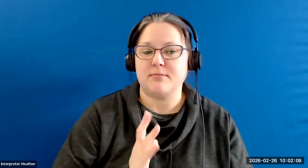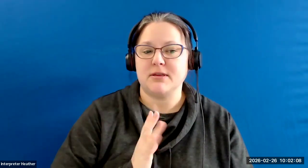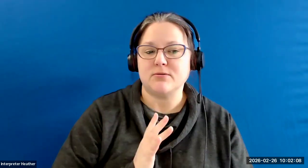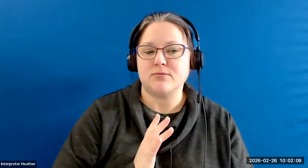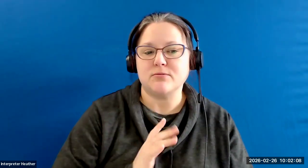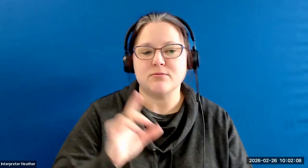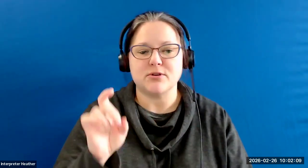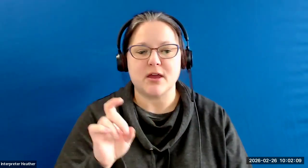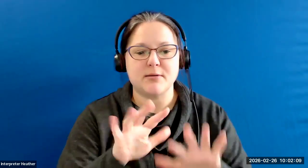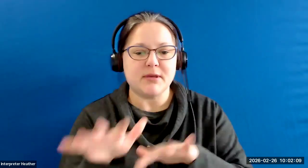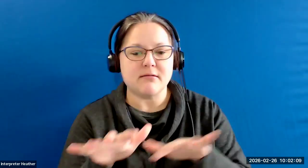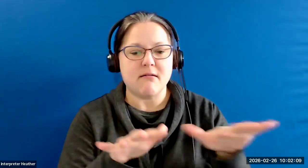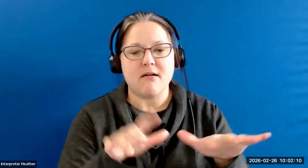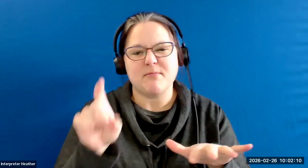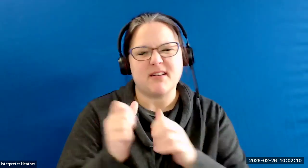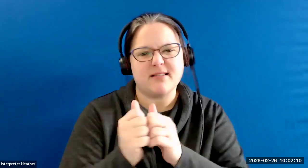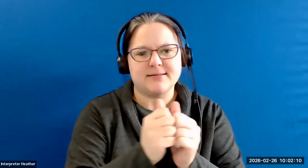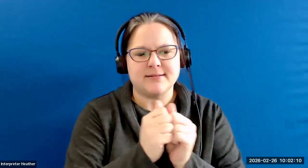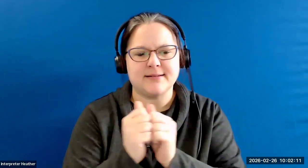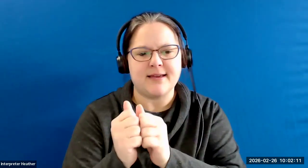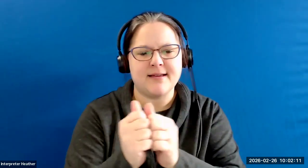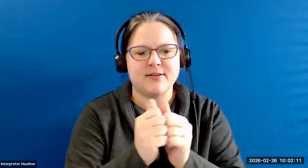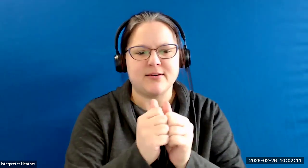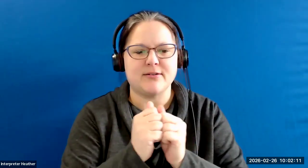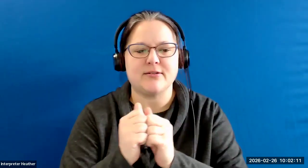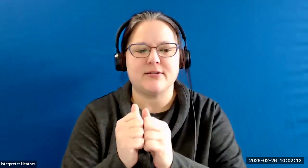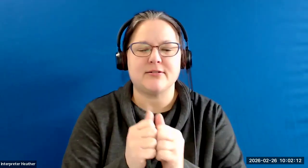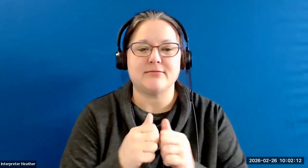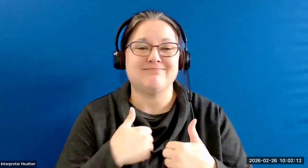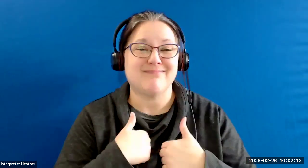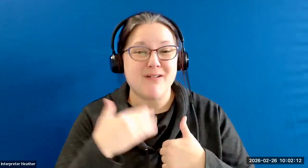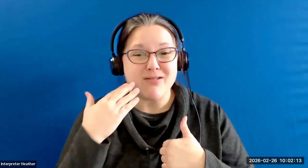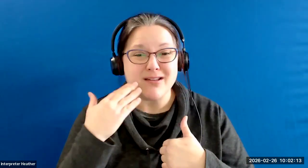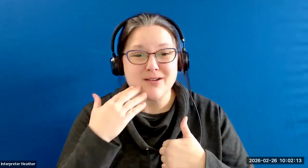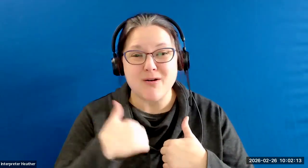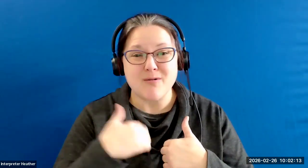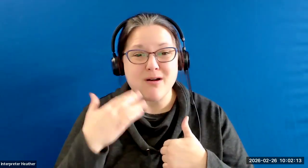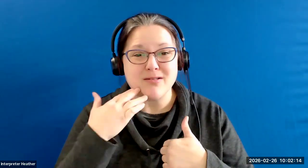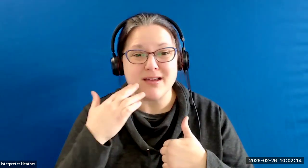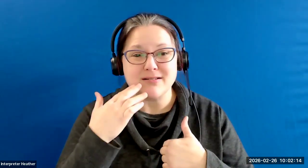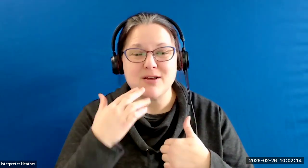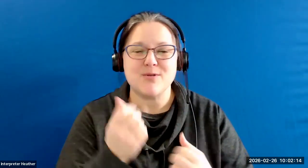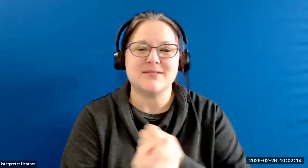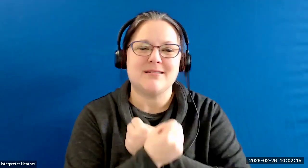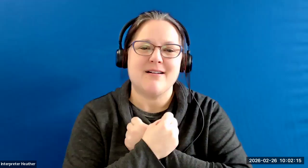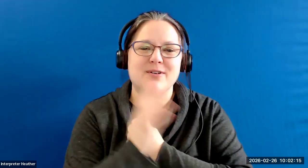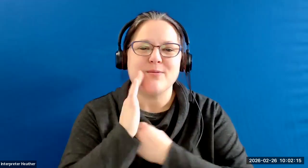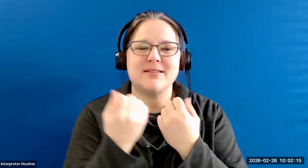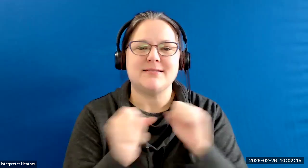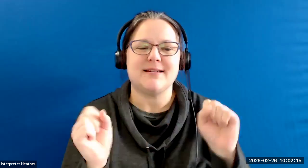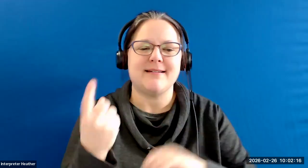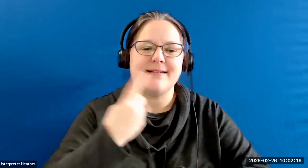be cool, you gotta be calm, you gotta stay together. All I know, love will save